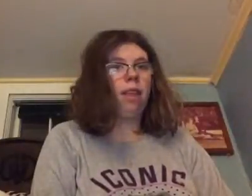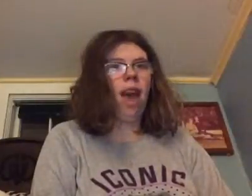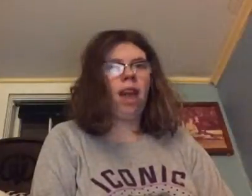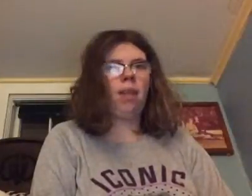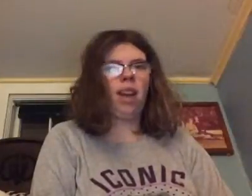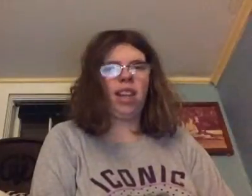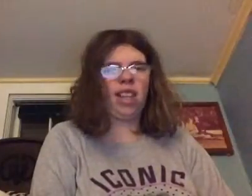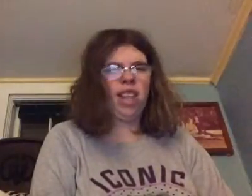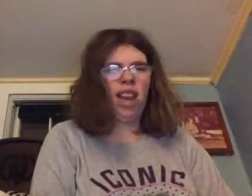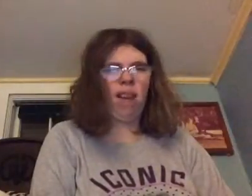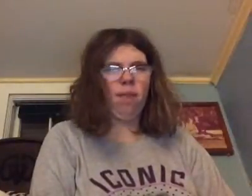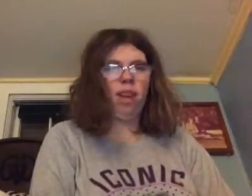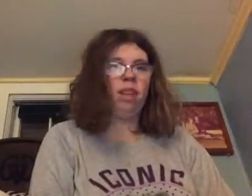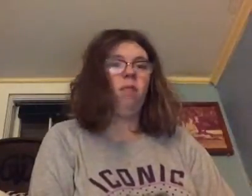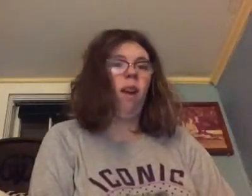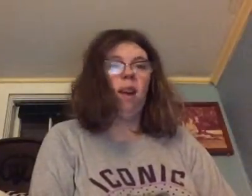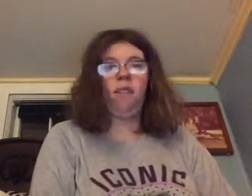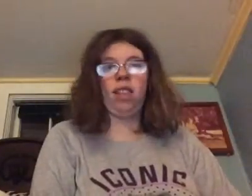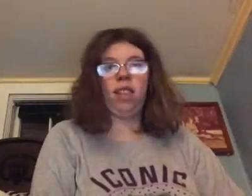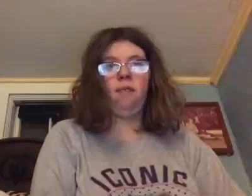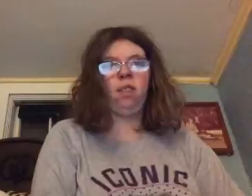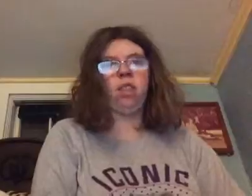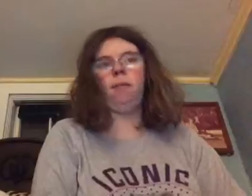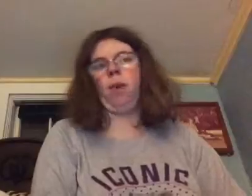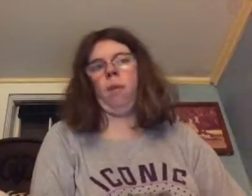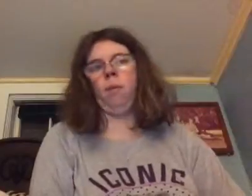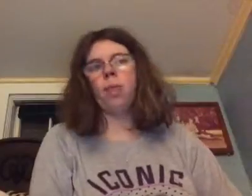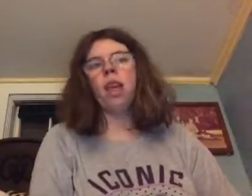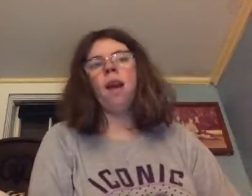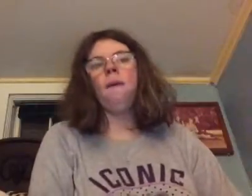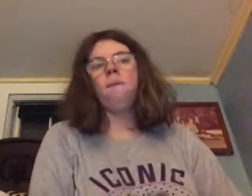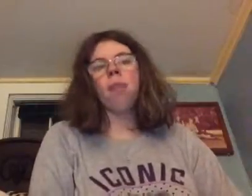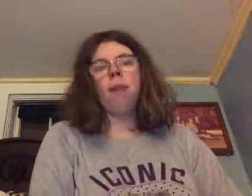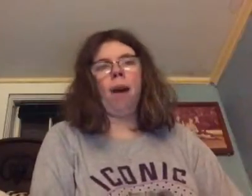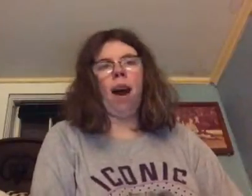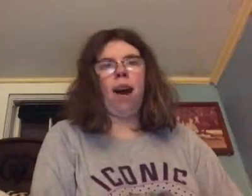that, and I'm not going to say it because it's very offensive to some people. But,